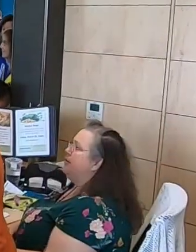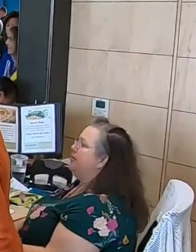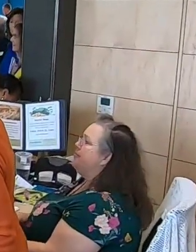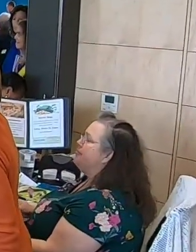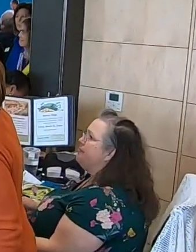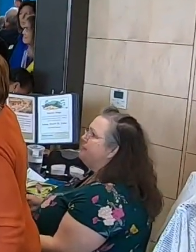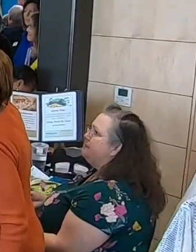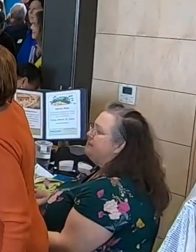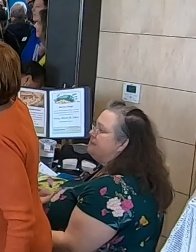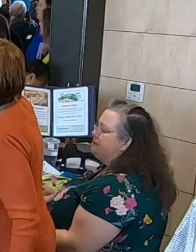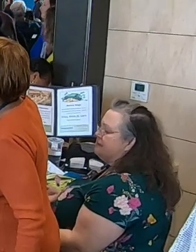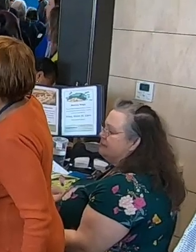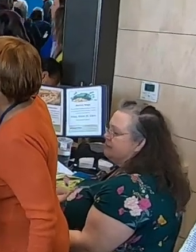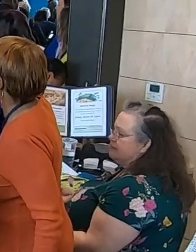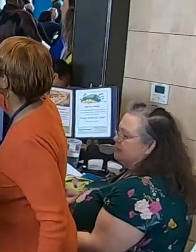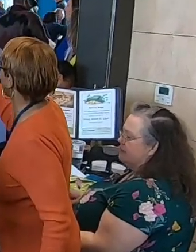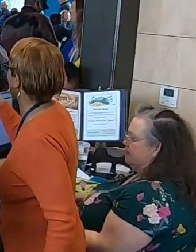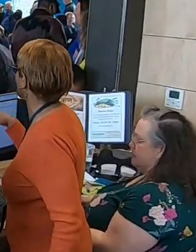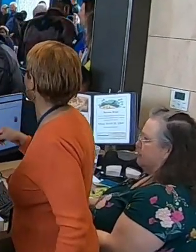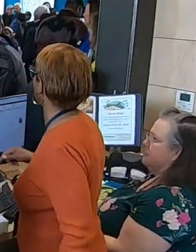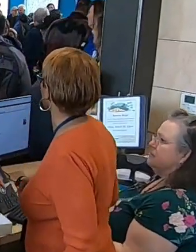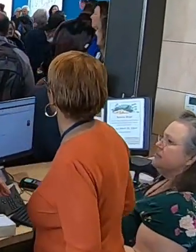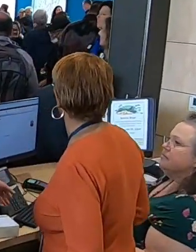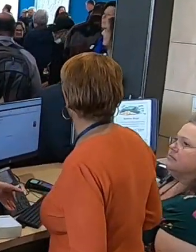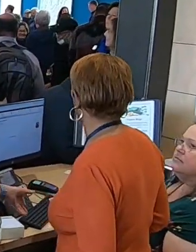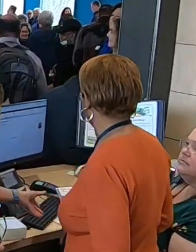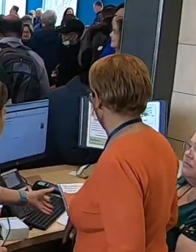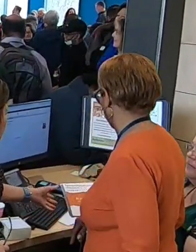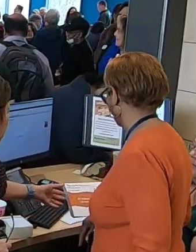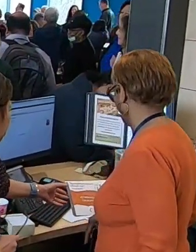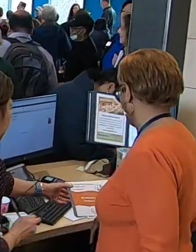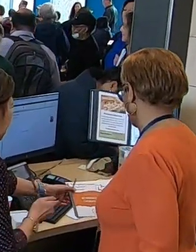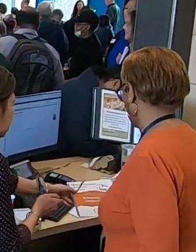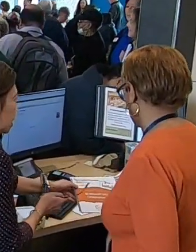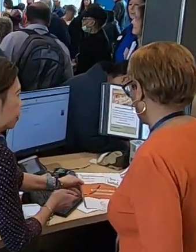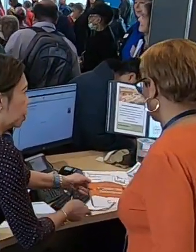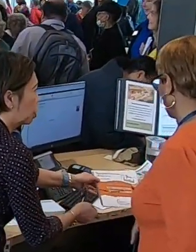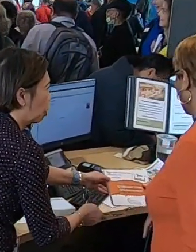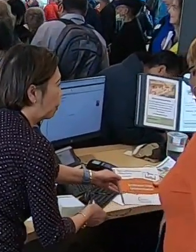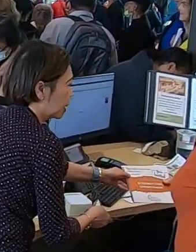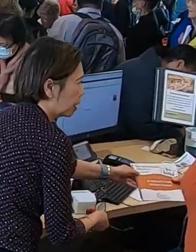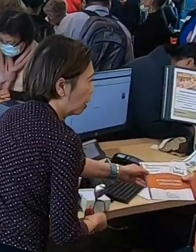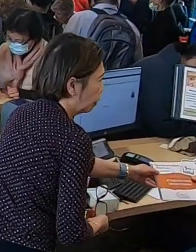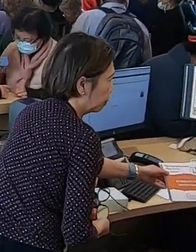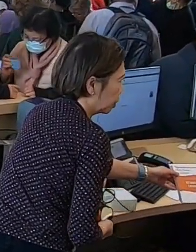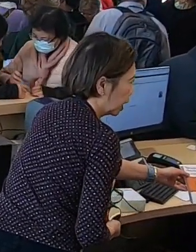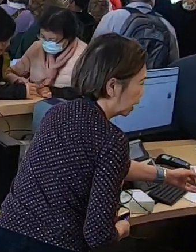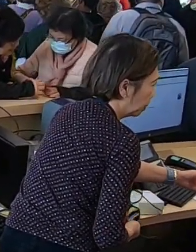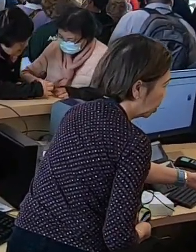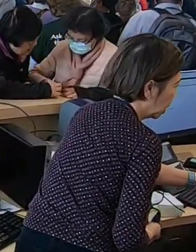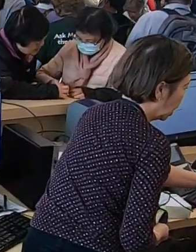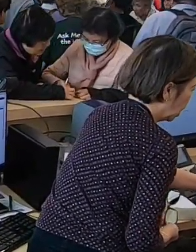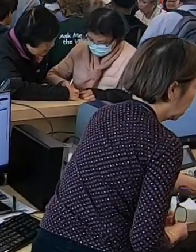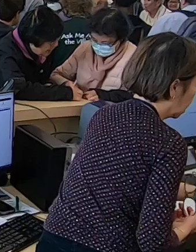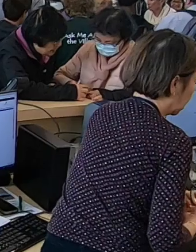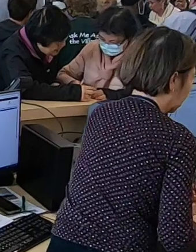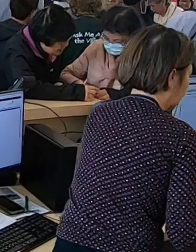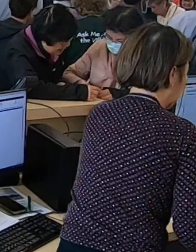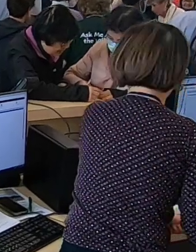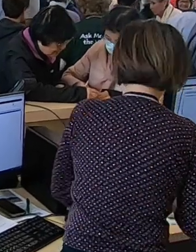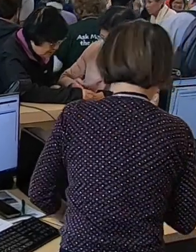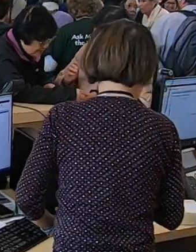The left. Right here, everybody's standing. That's just a little like that. On the right position, drawing this off.